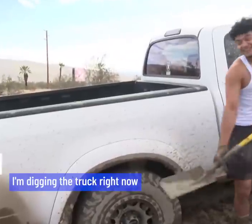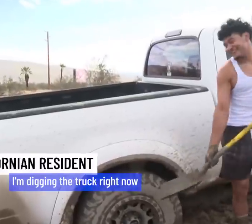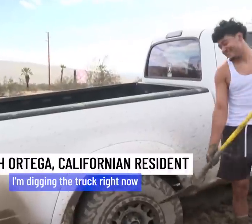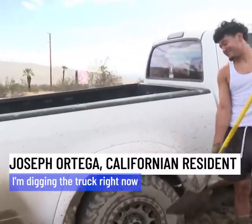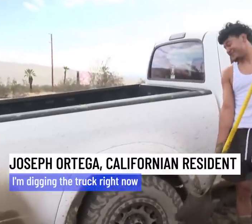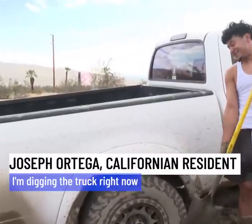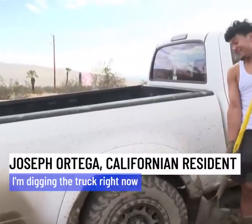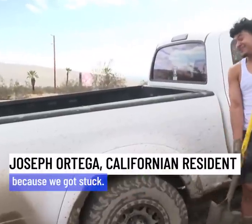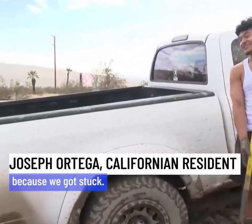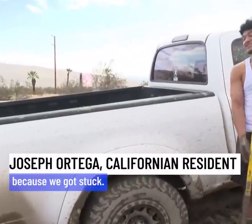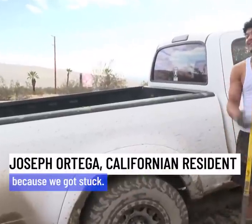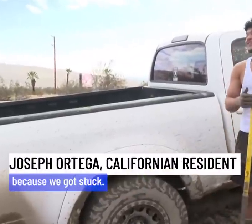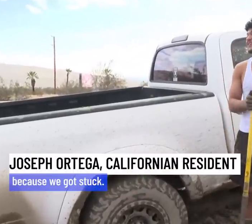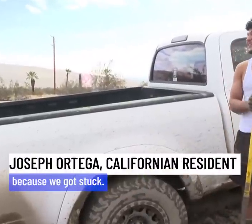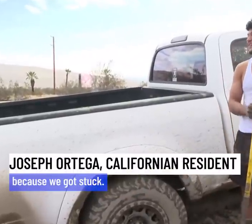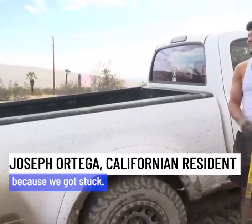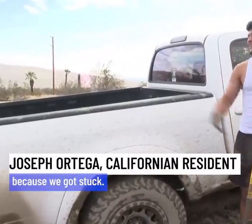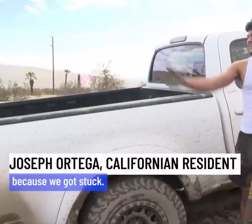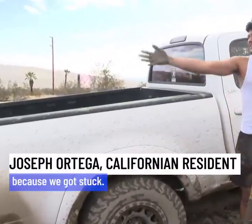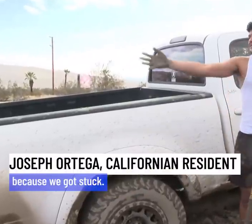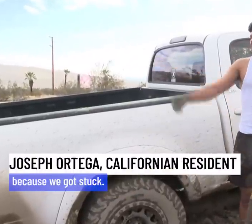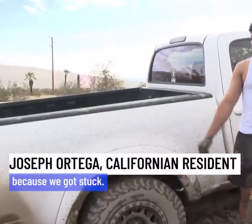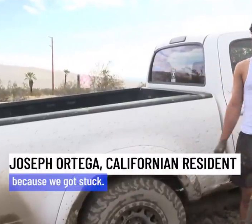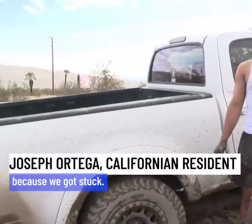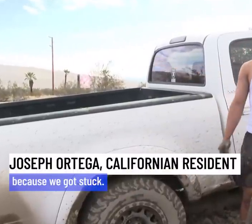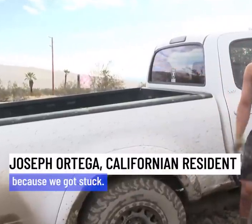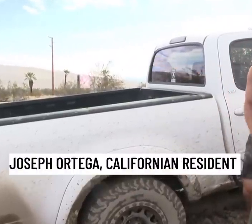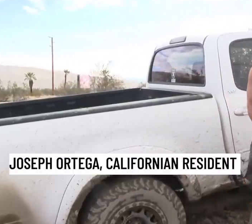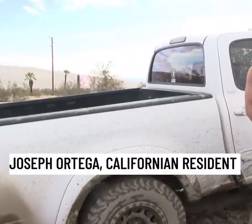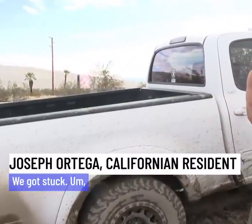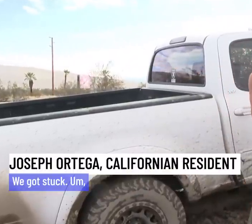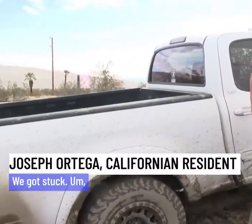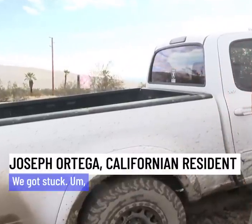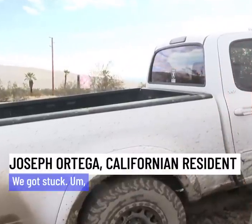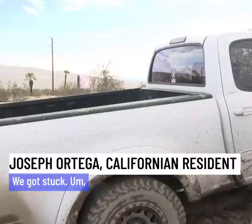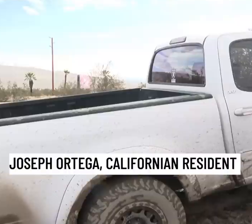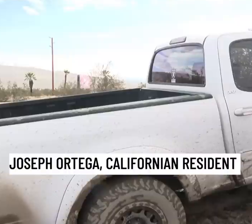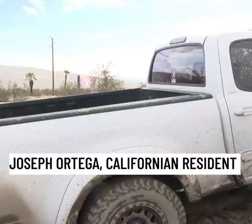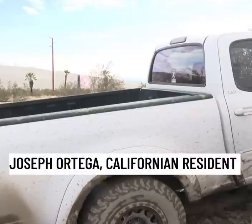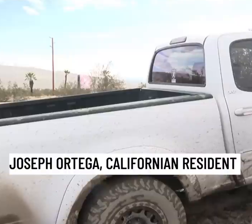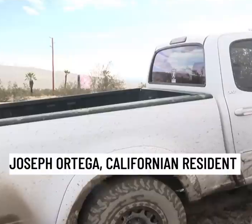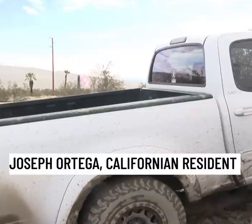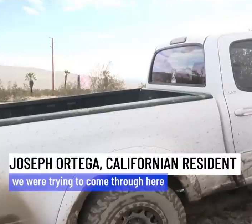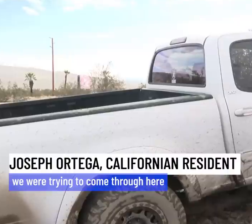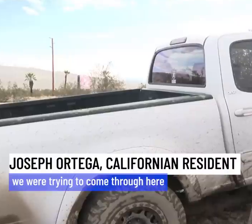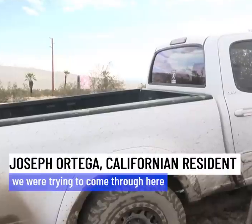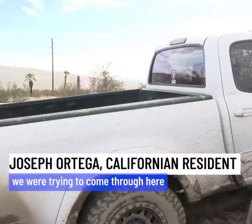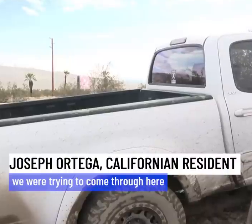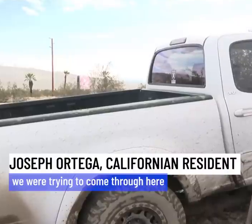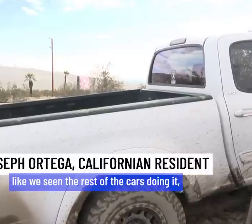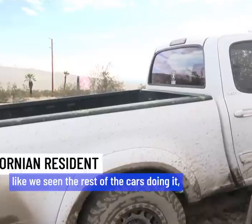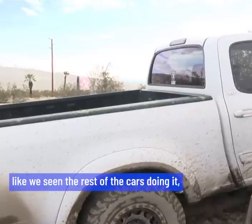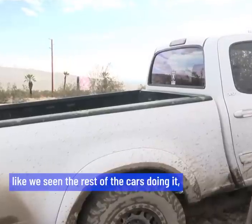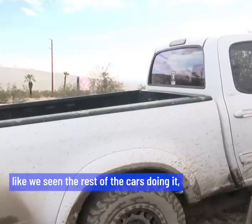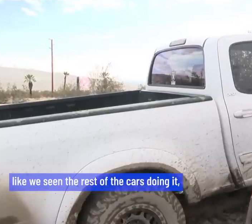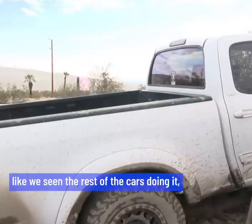I'm digging the truck right now because we got stuck. We got stuck. We were trying to come through